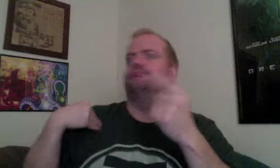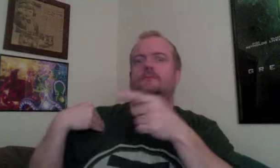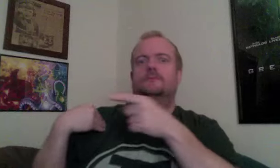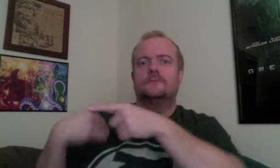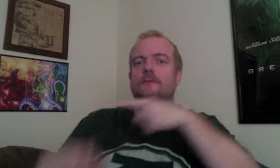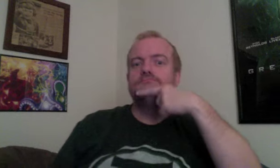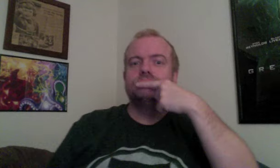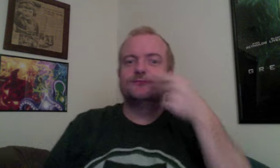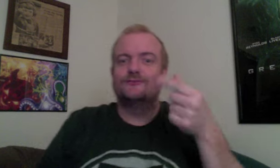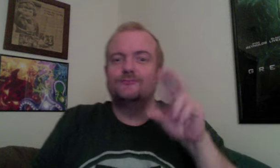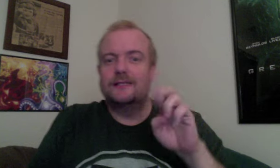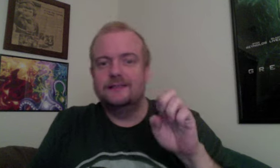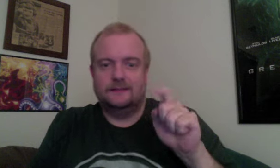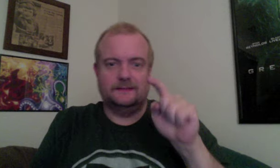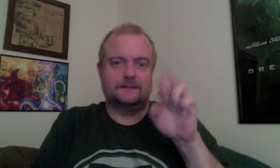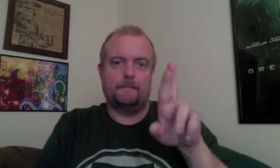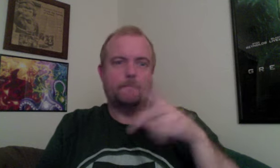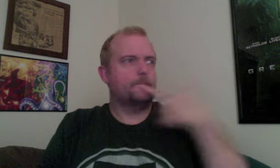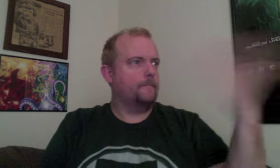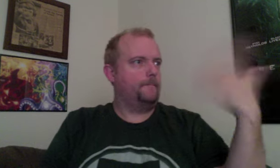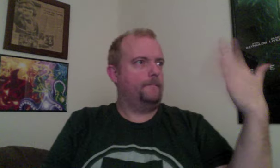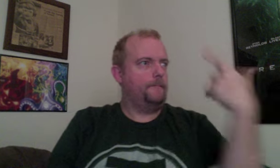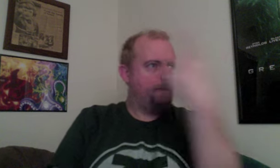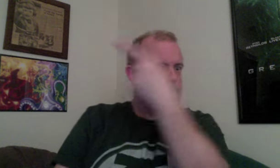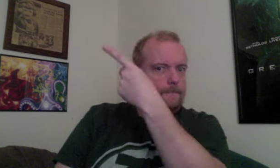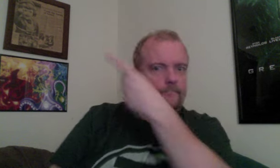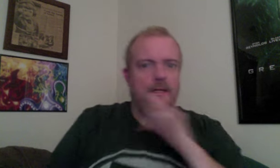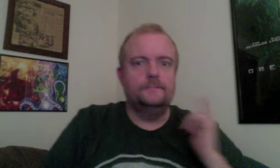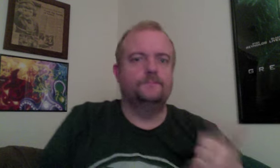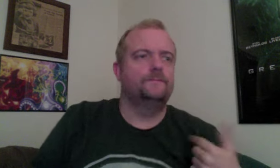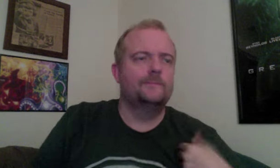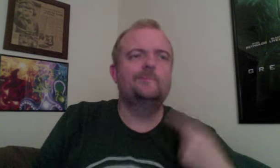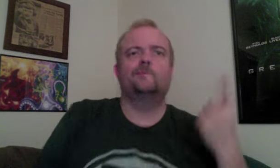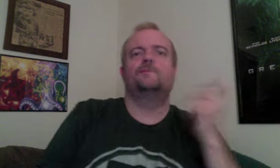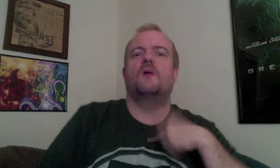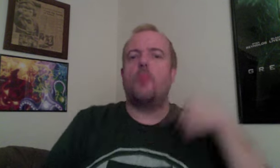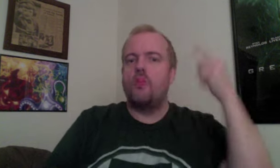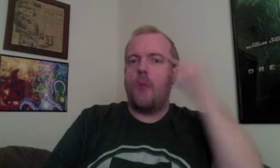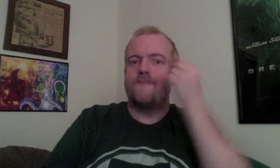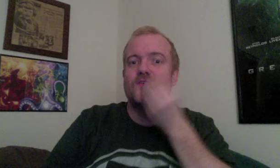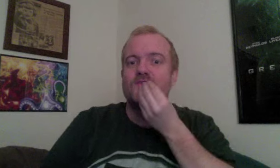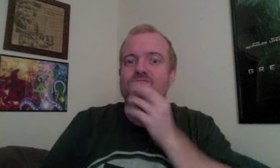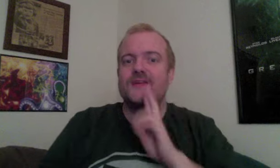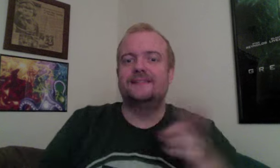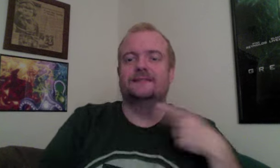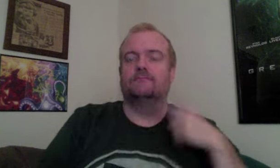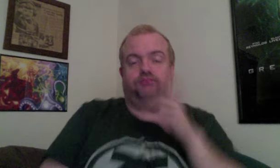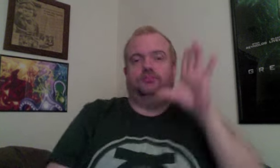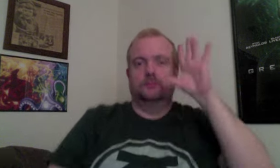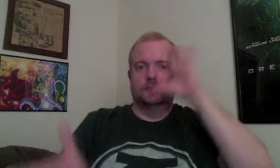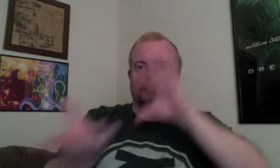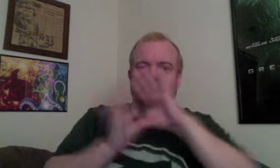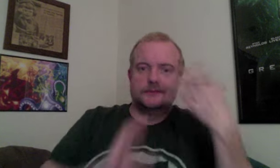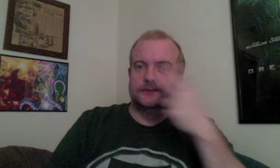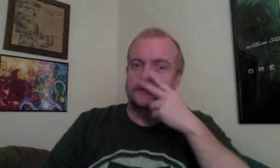If the burning bush is the result of a volcanic vent, it helps provide a location for the mysterious land of Midian.